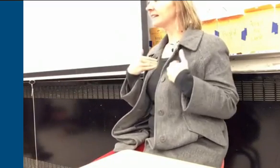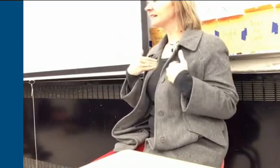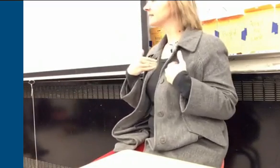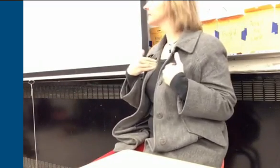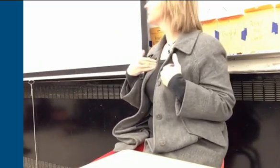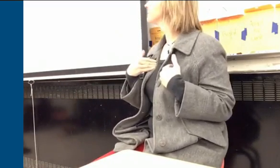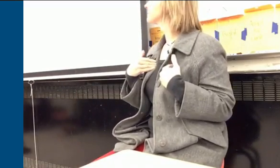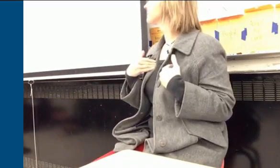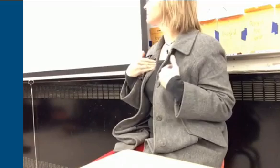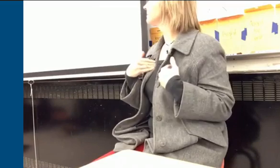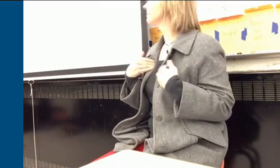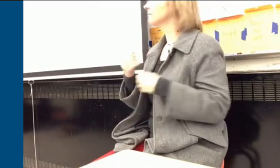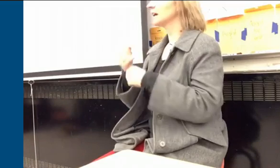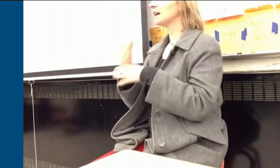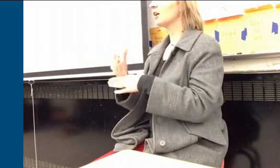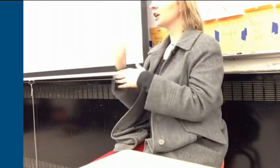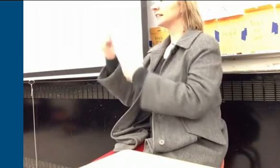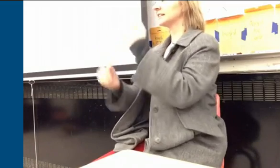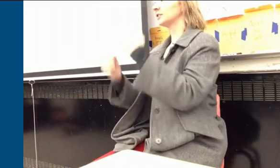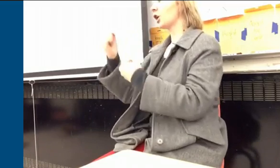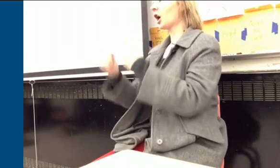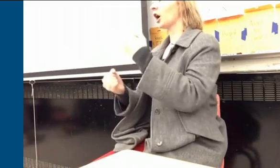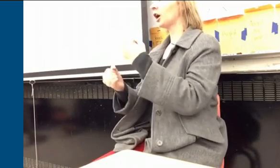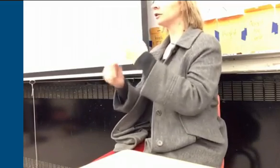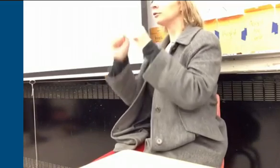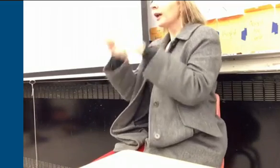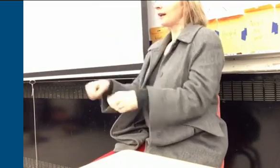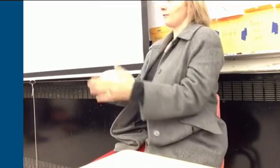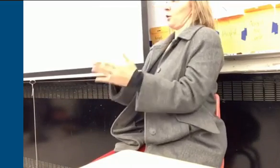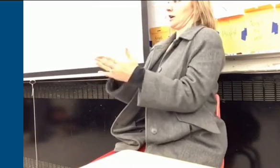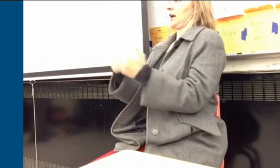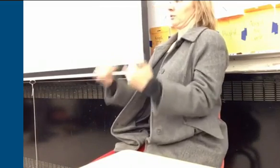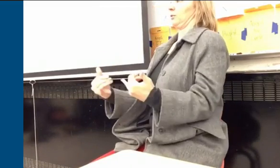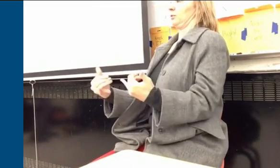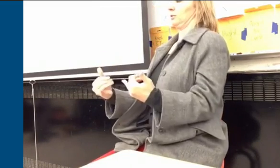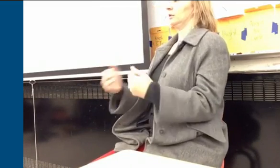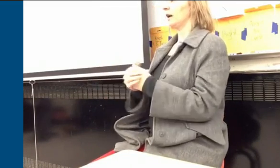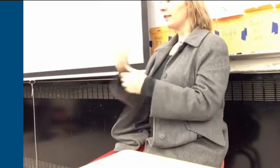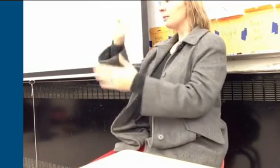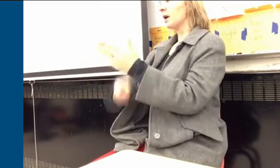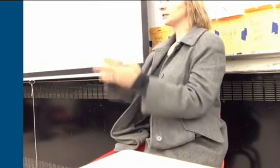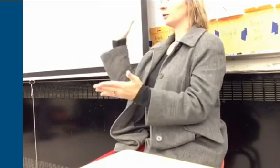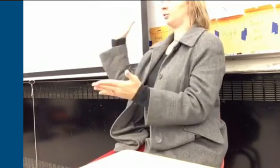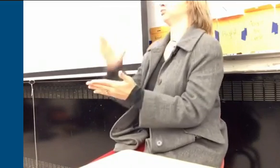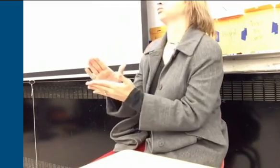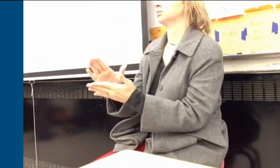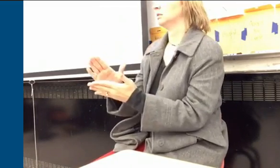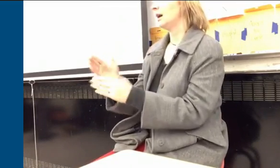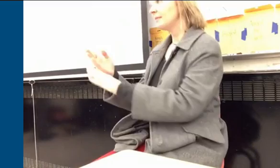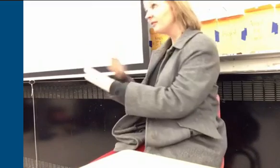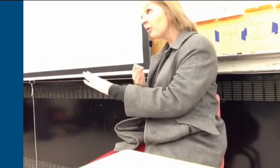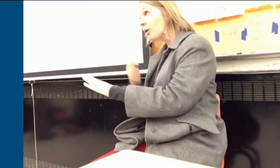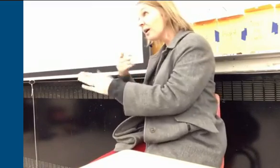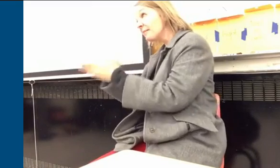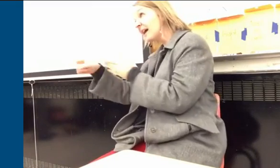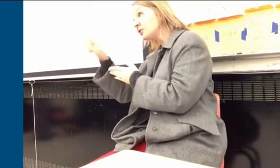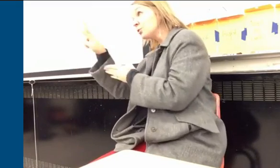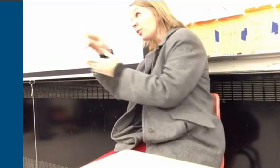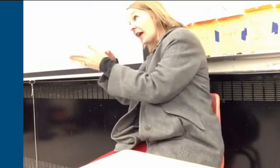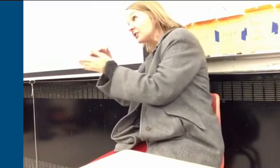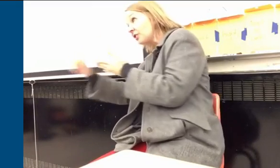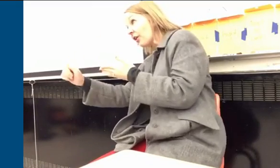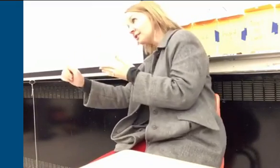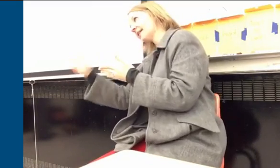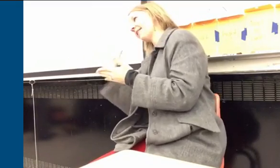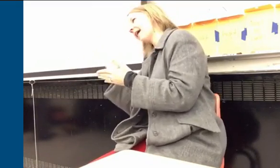is going to make Henry Ford's car all of a sudden affordable. All of a sudden, the price goes down from on average paying $2,000 in back